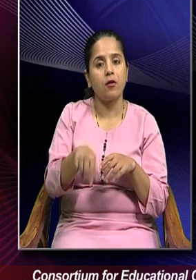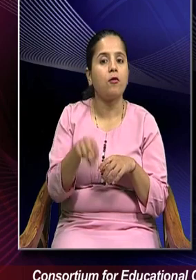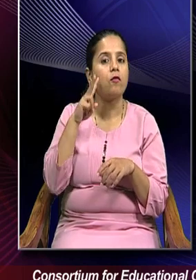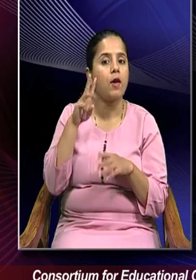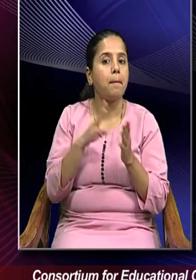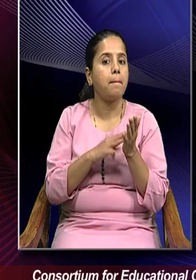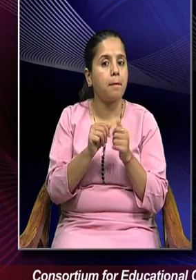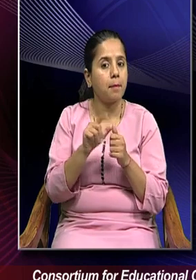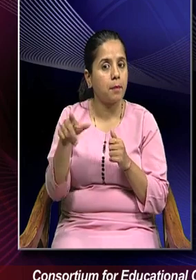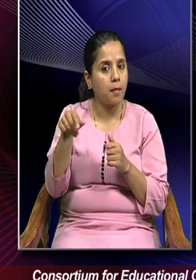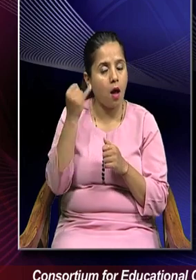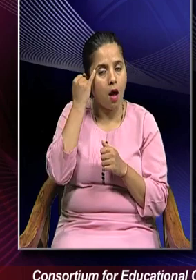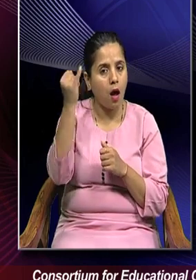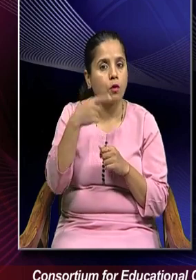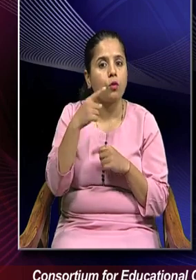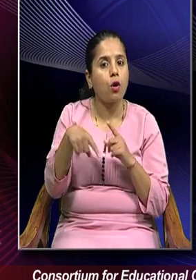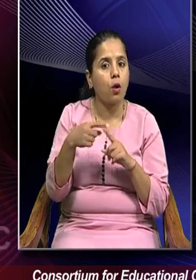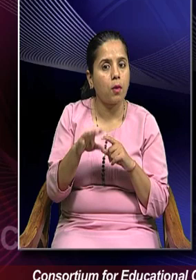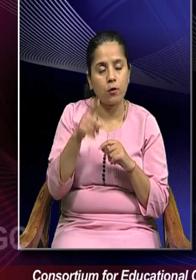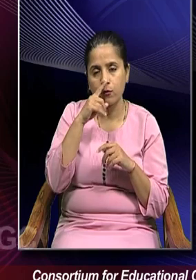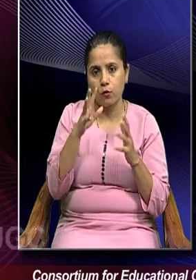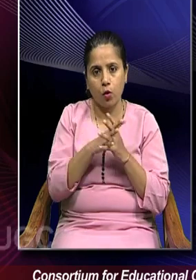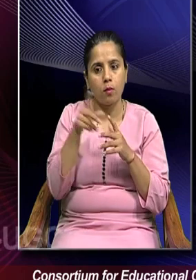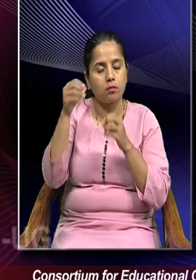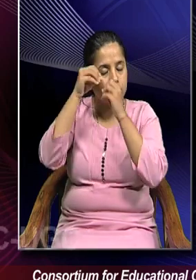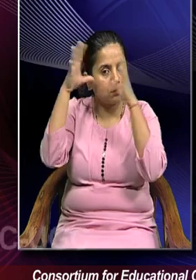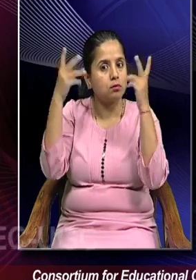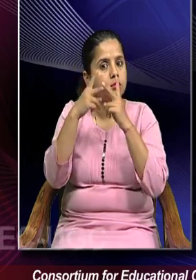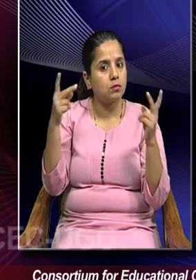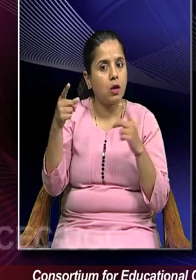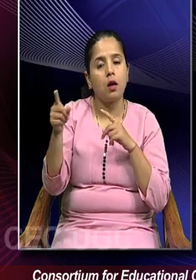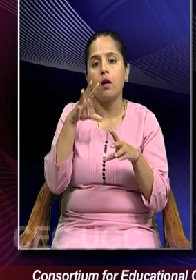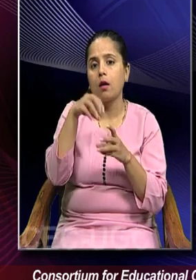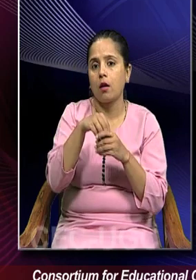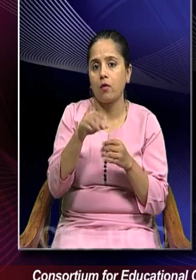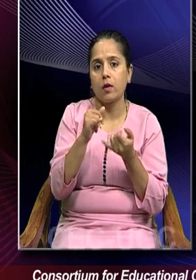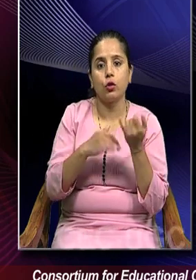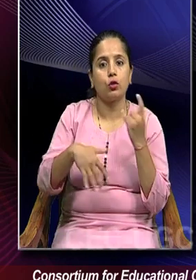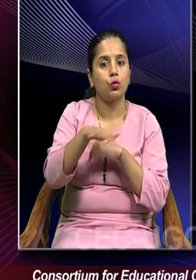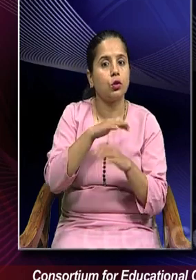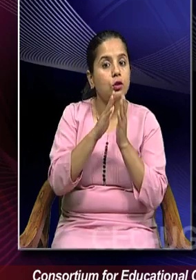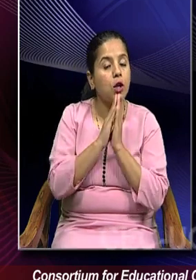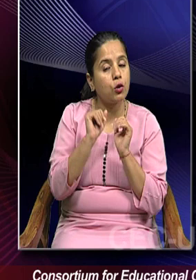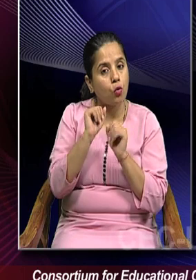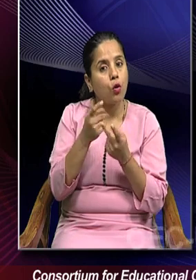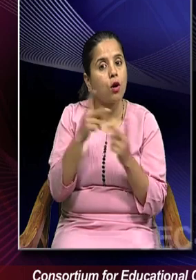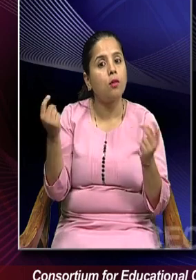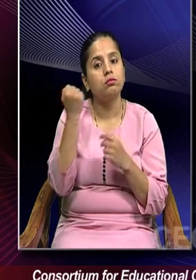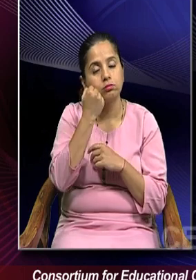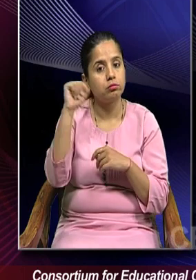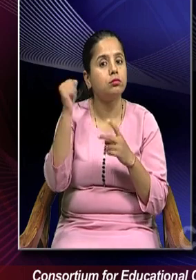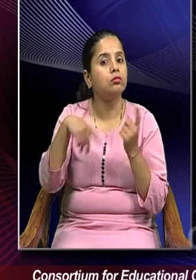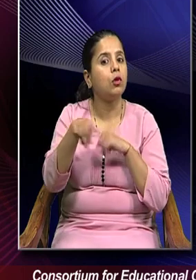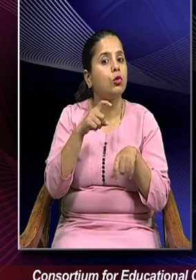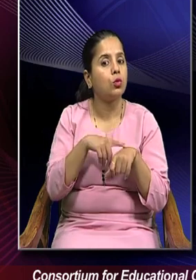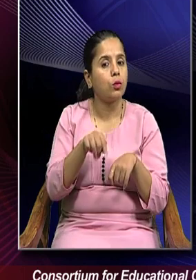who talked about the idea of emancipation of women, and they were also part of the social religious reform movements